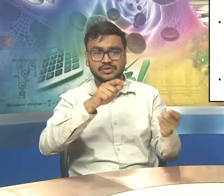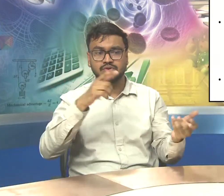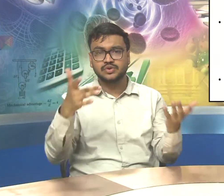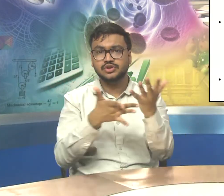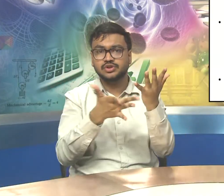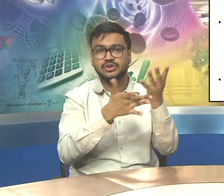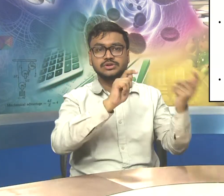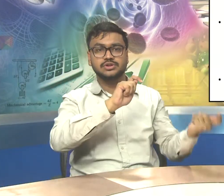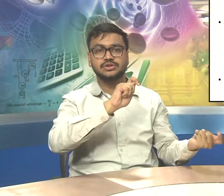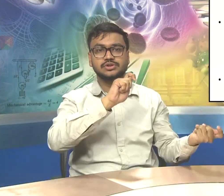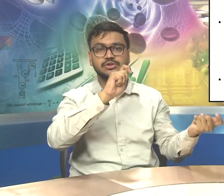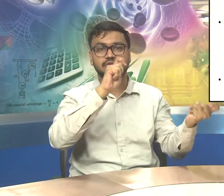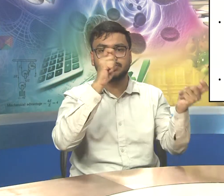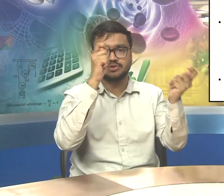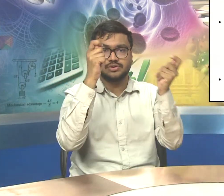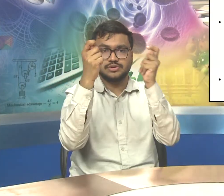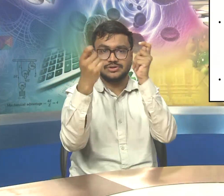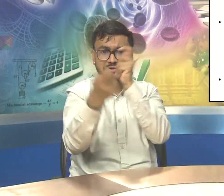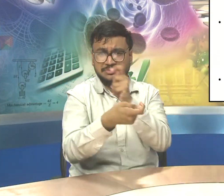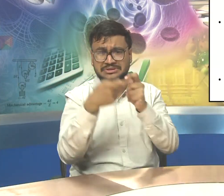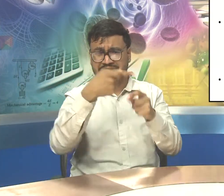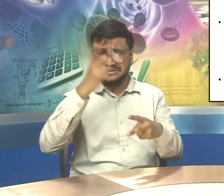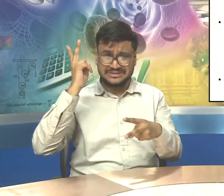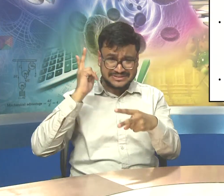technology and environments change.